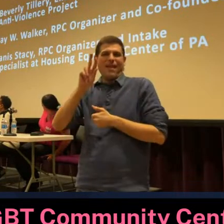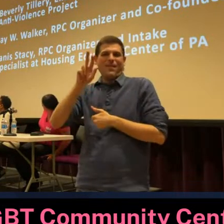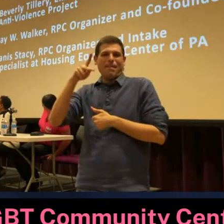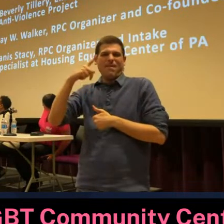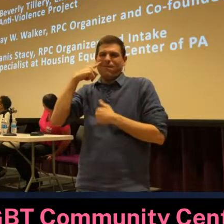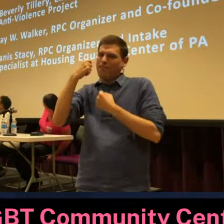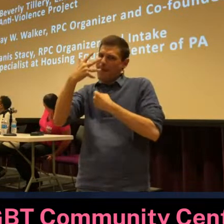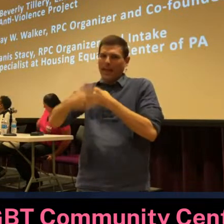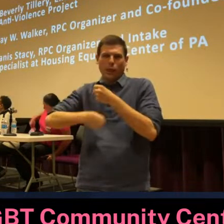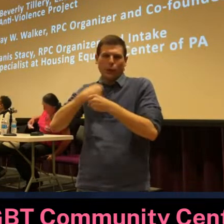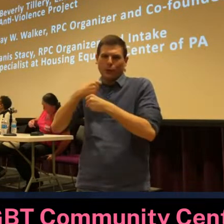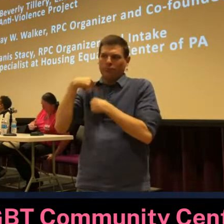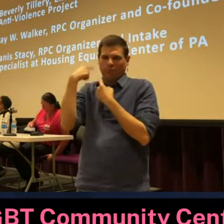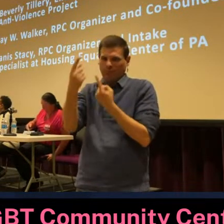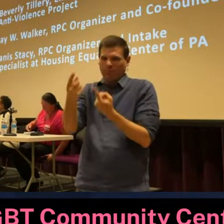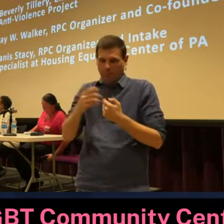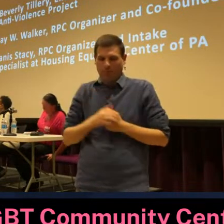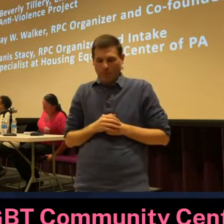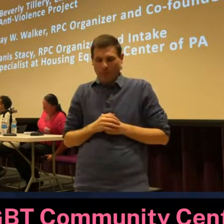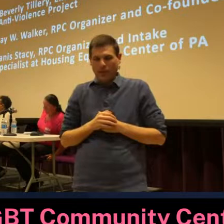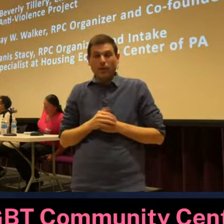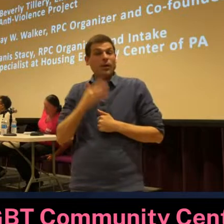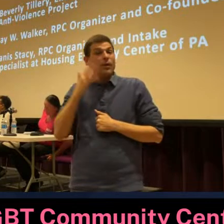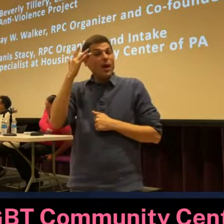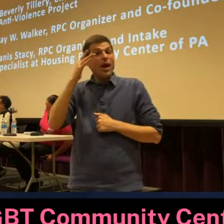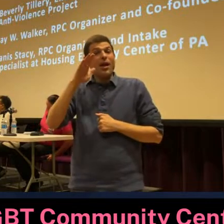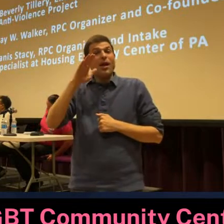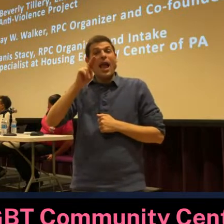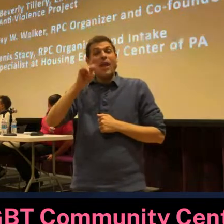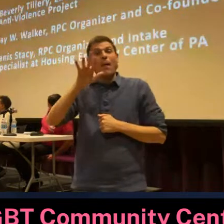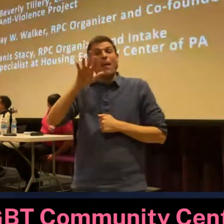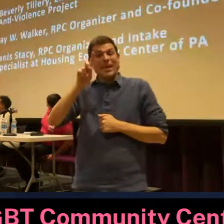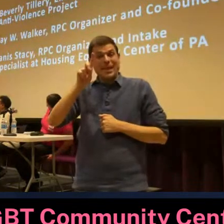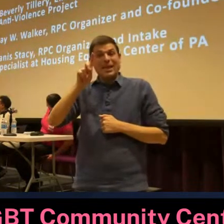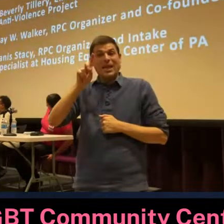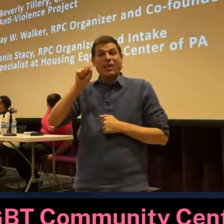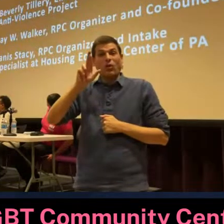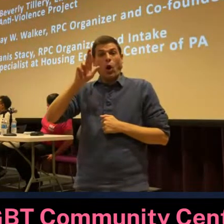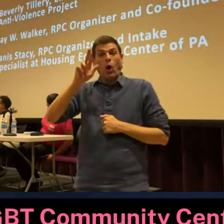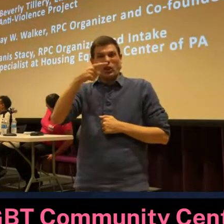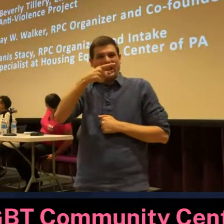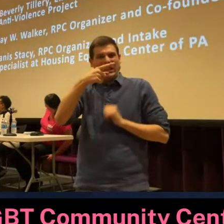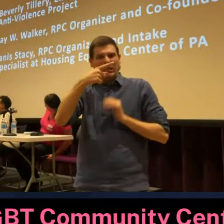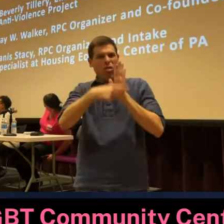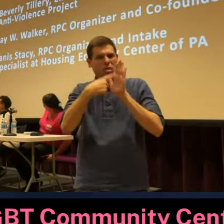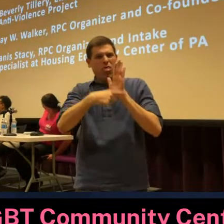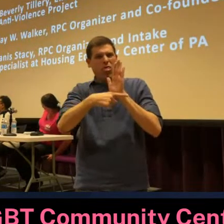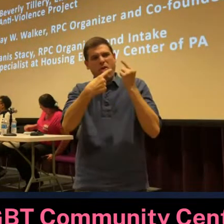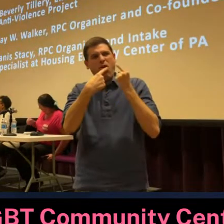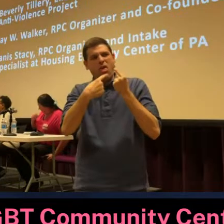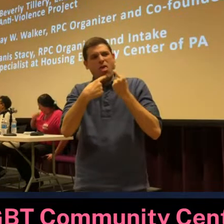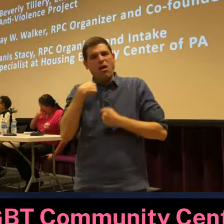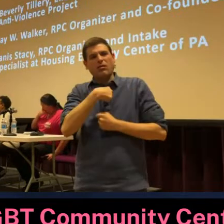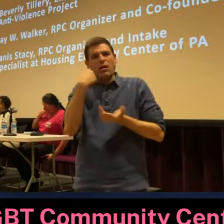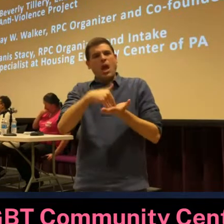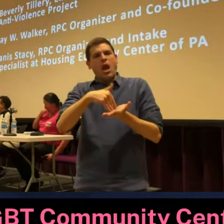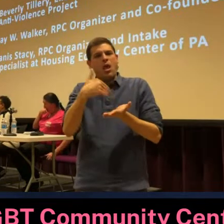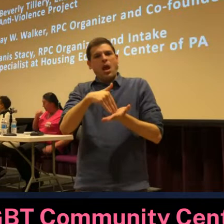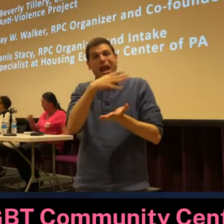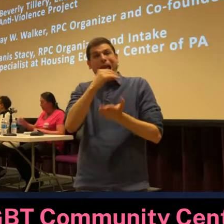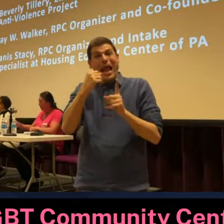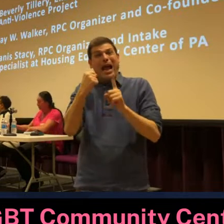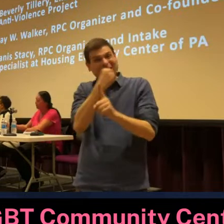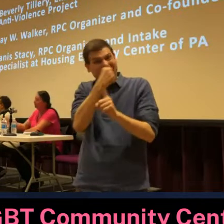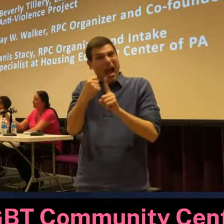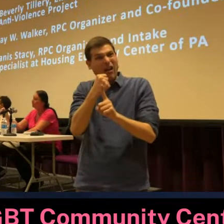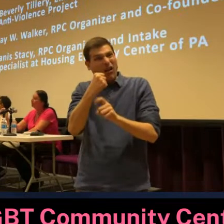last couple of years, mostly because the NYPD's SRG keeps attacking us at the tail end of our marches.